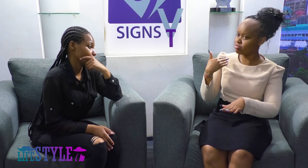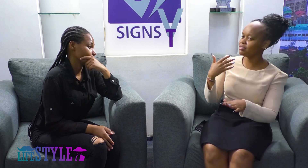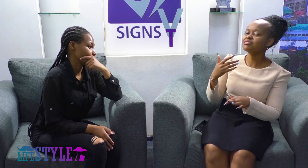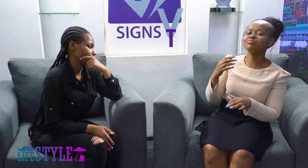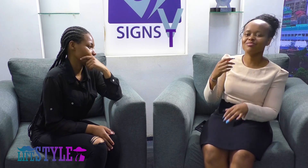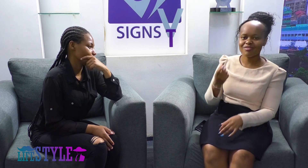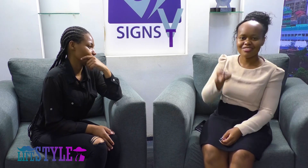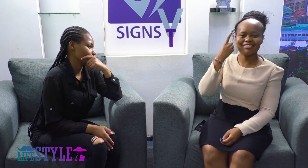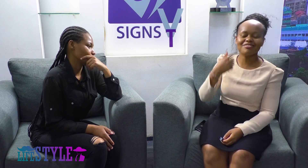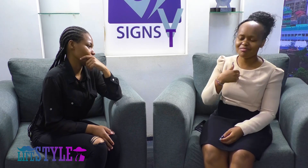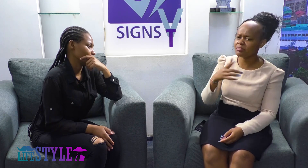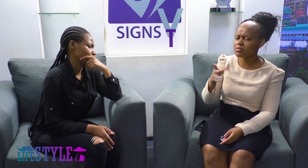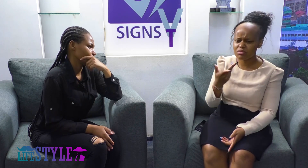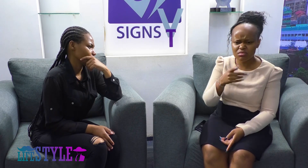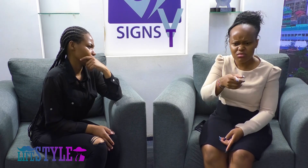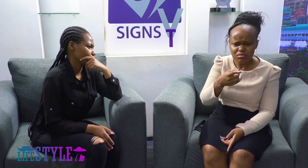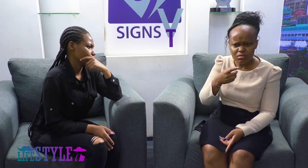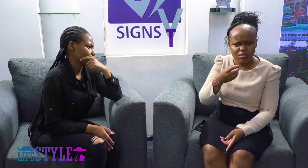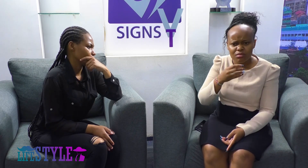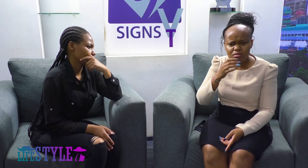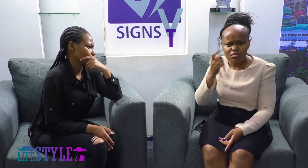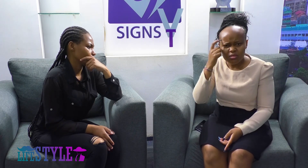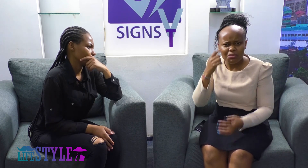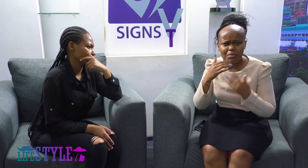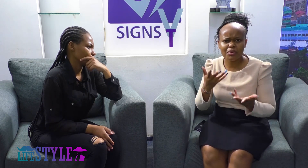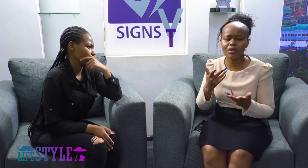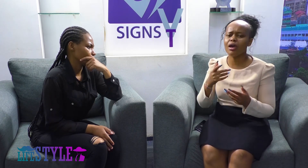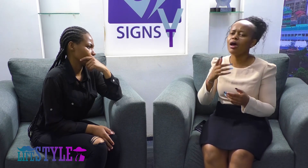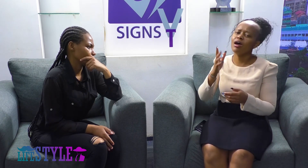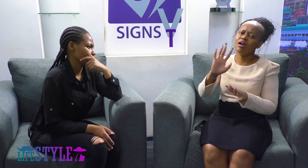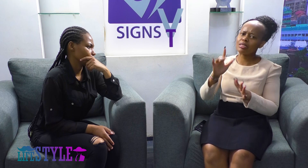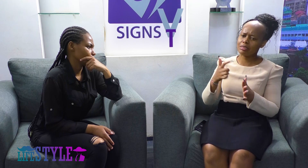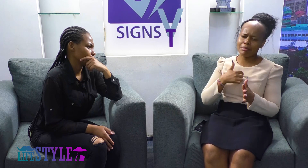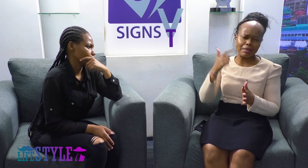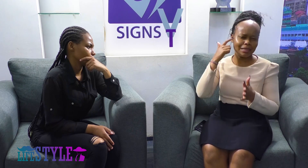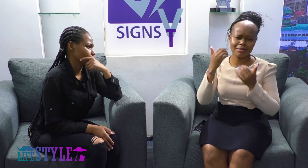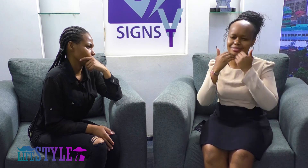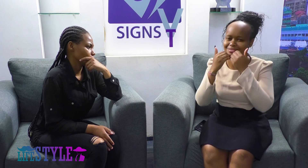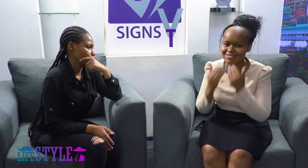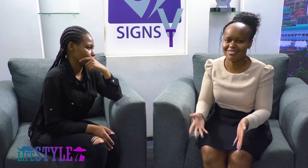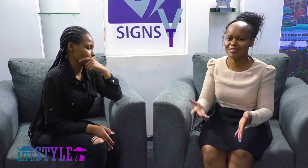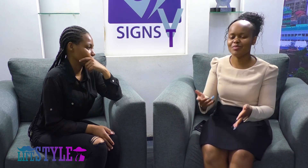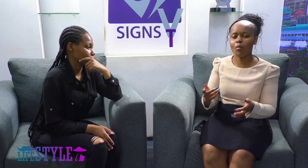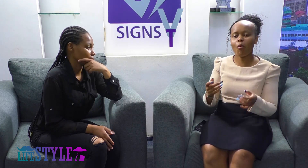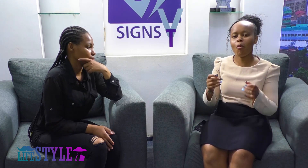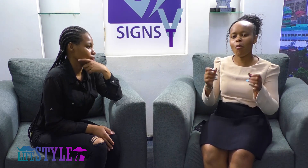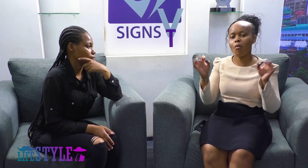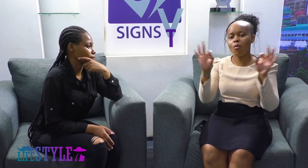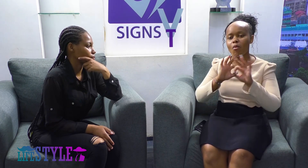case. So when somebody touches me or pats me on my shoulder, that's when I'll be able to know that someone is talking